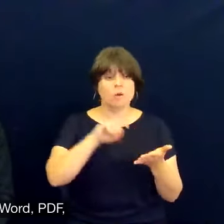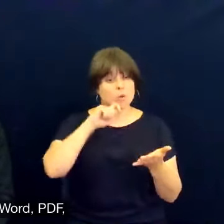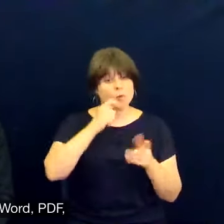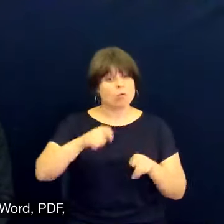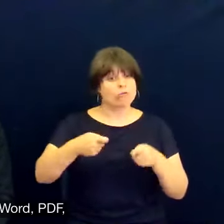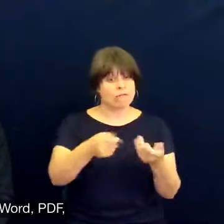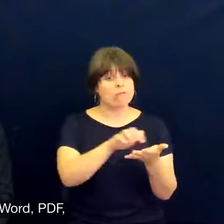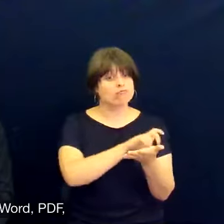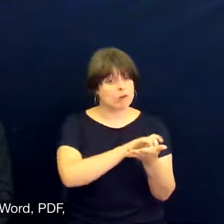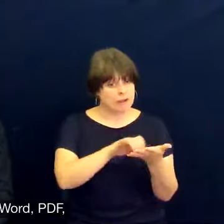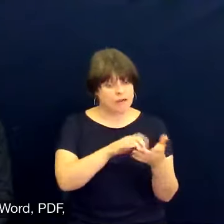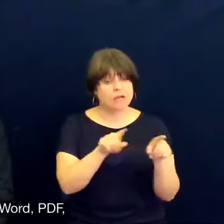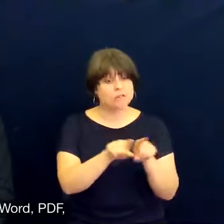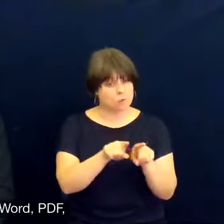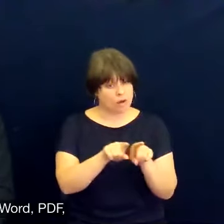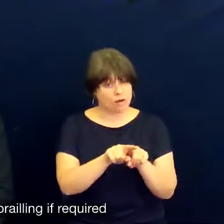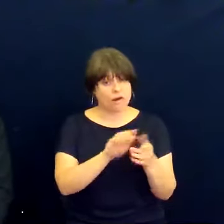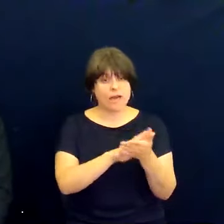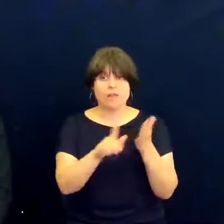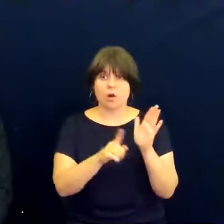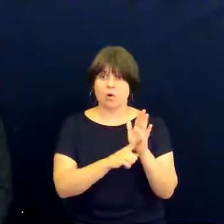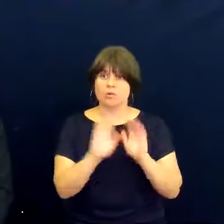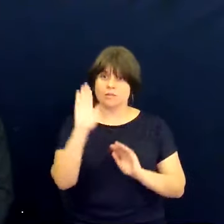Heather has her hand up.